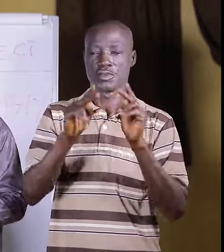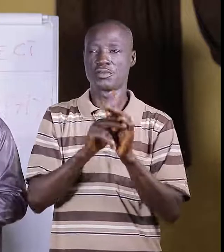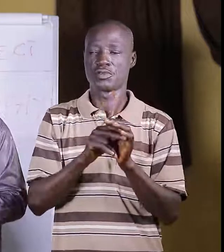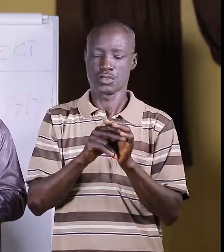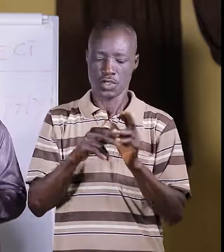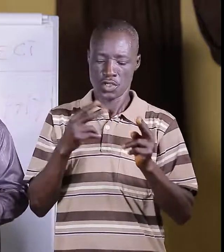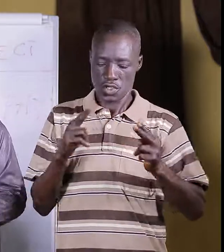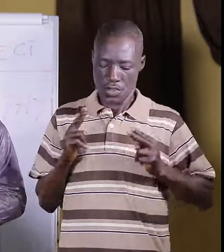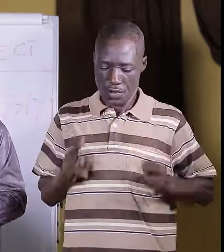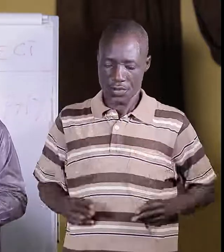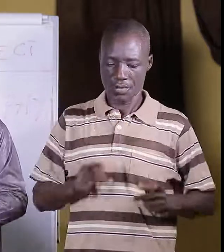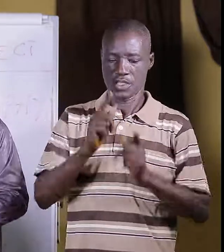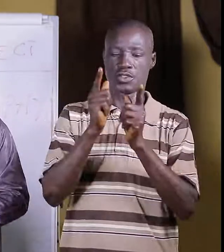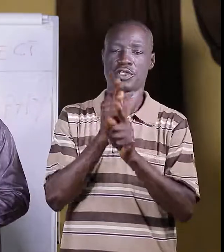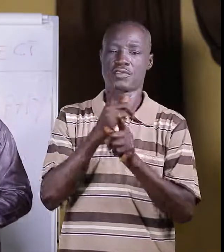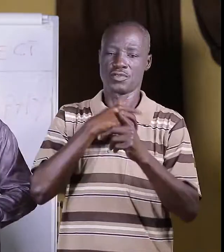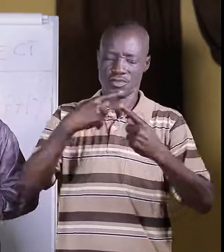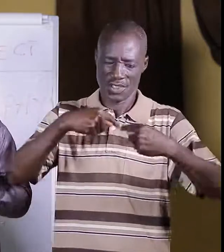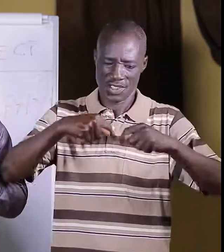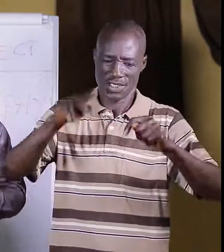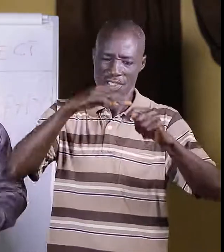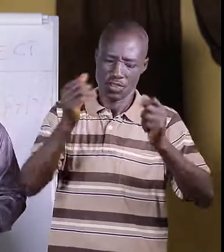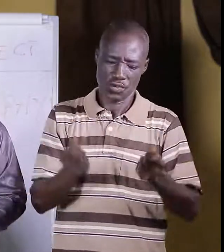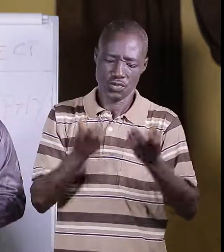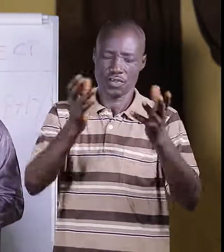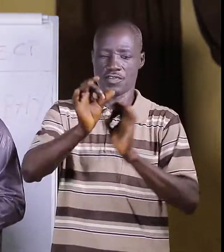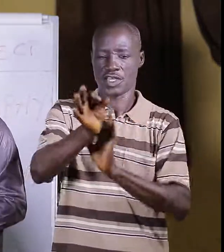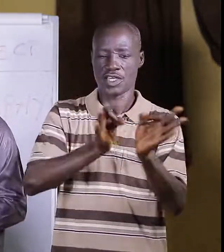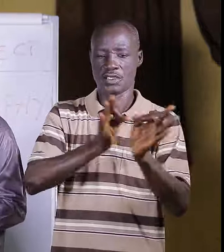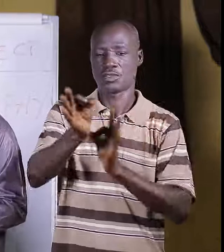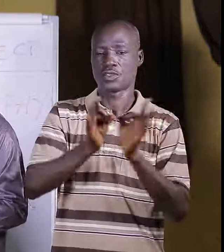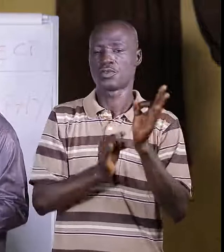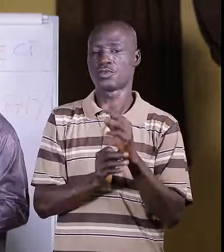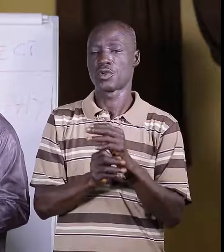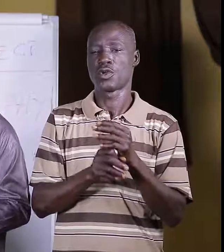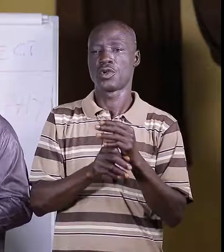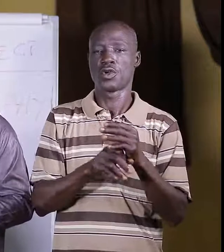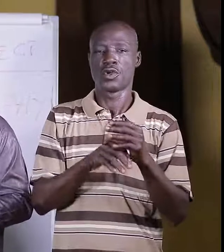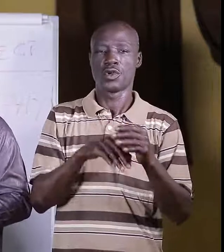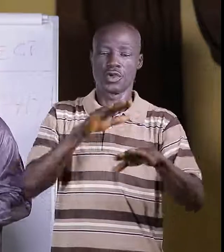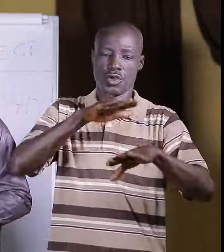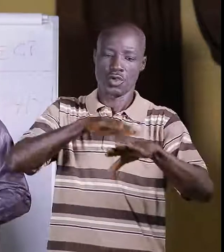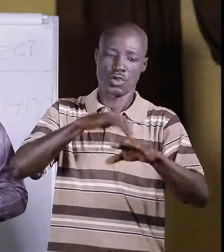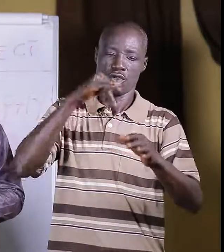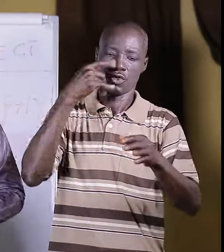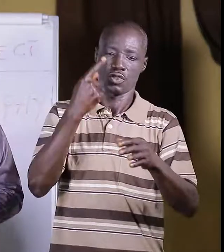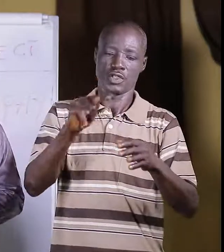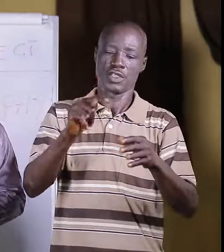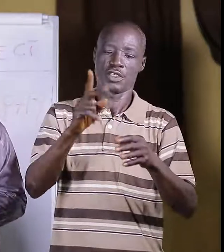we try as much as possible to offer explanation on the